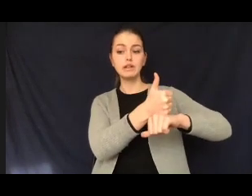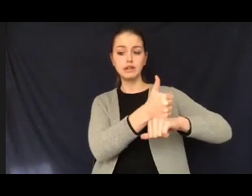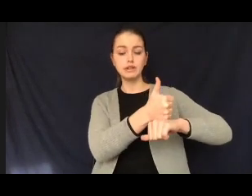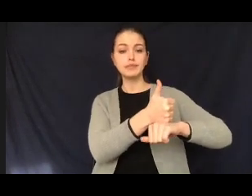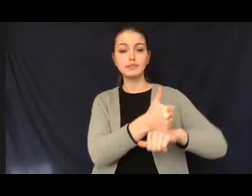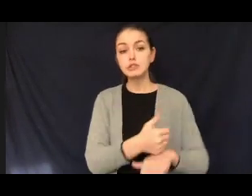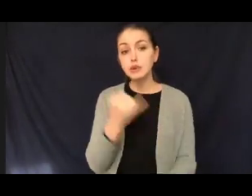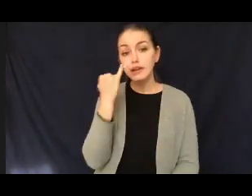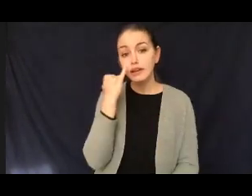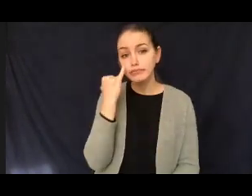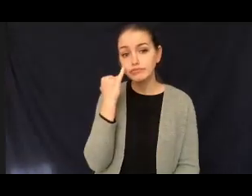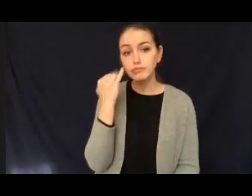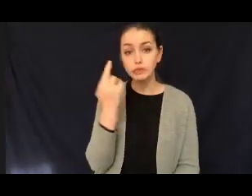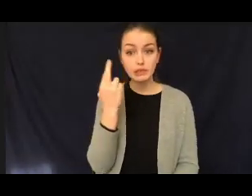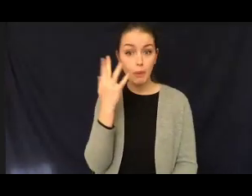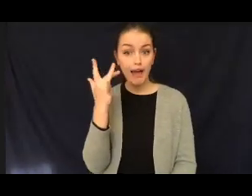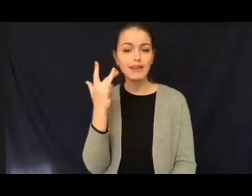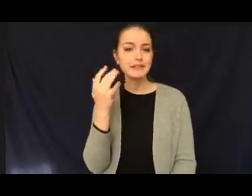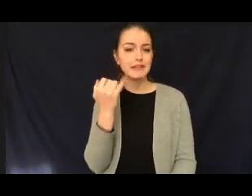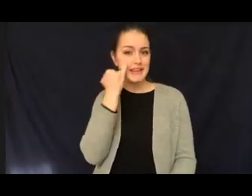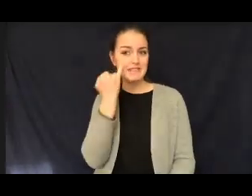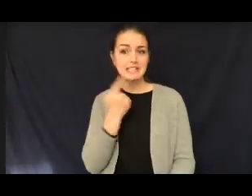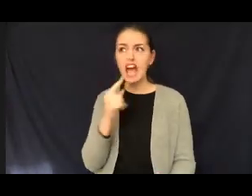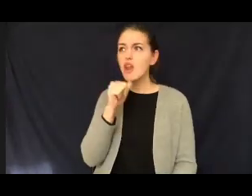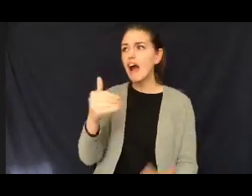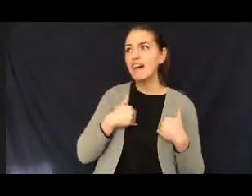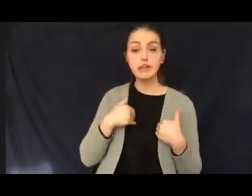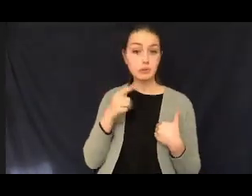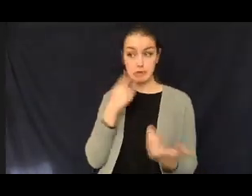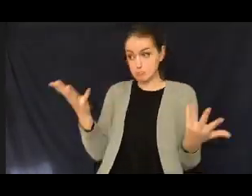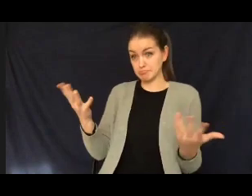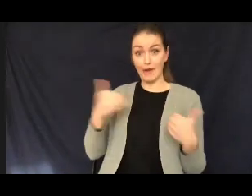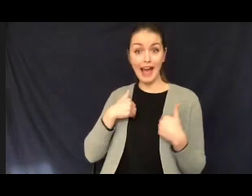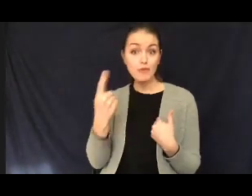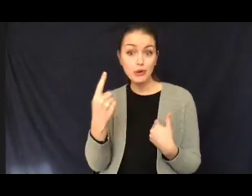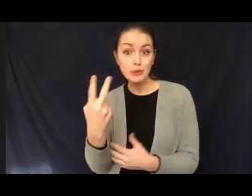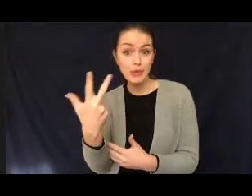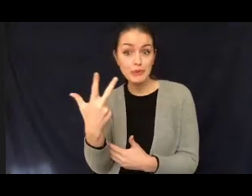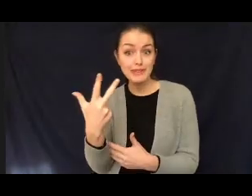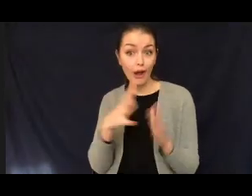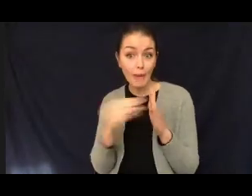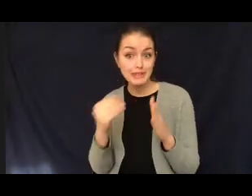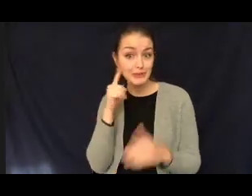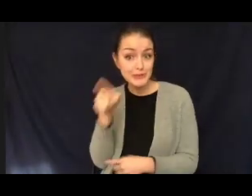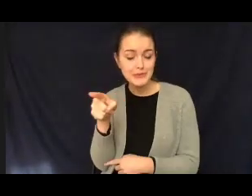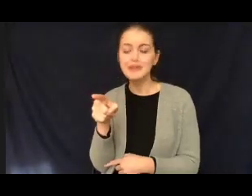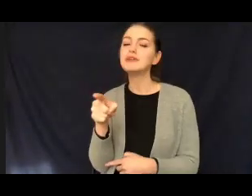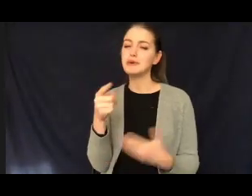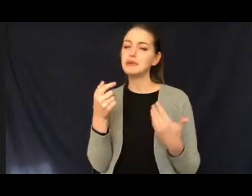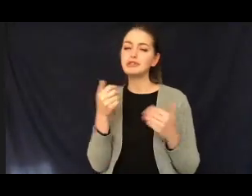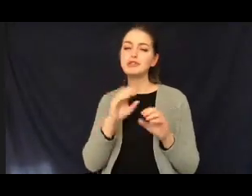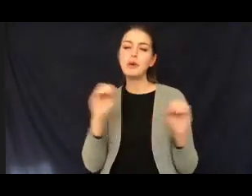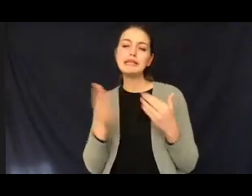my book. I think you're like, We got I one got one for or you. two, or even three. Yeah. So we try to cover all that. So Oh, there's no easy way